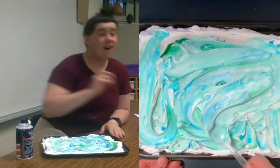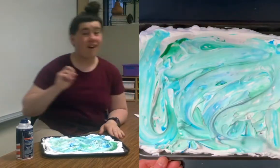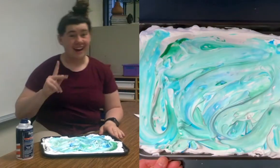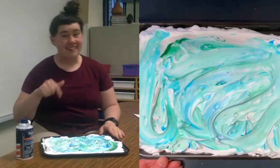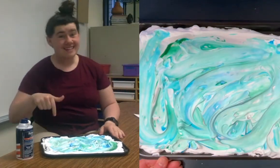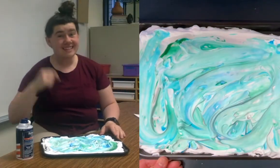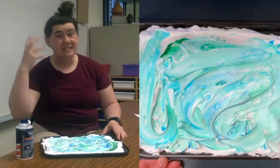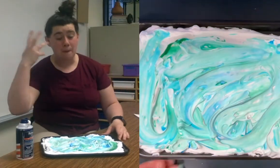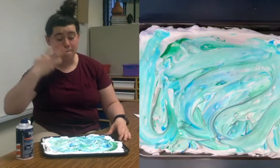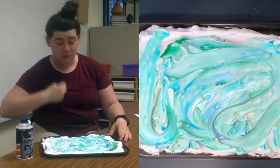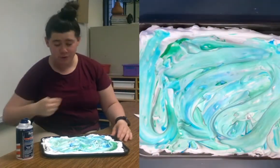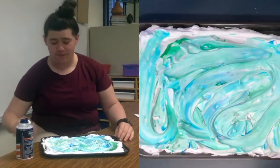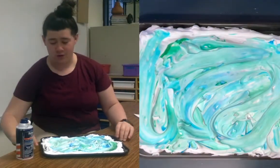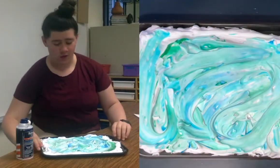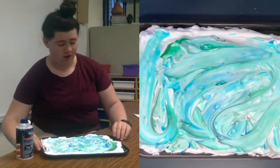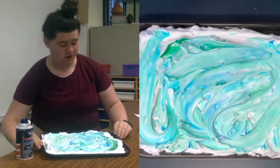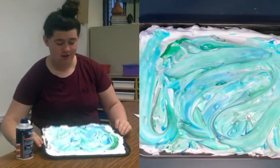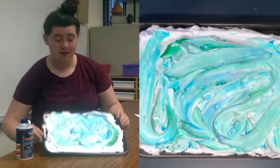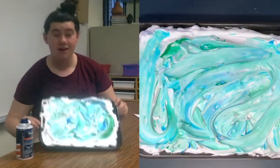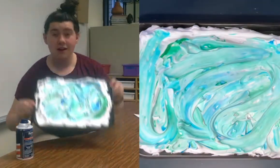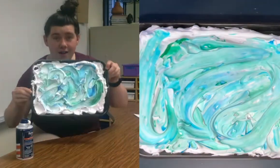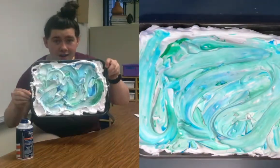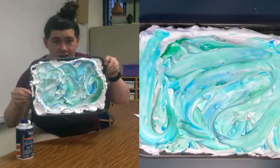Okay, this is beautiful.